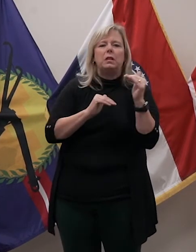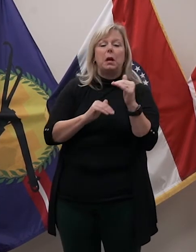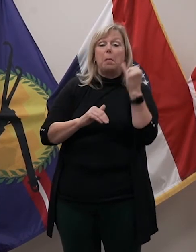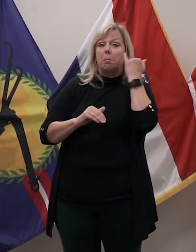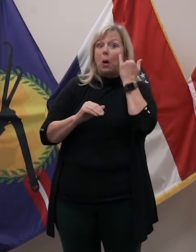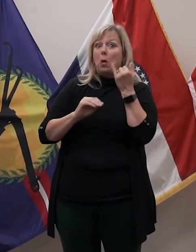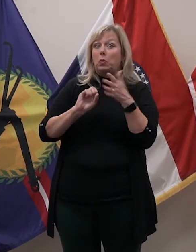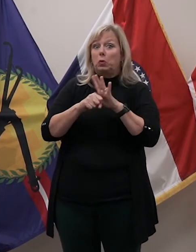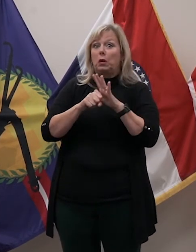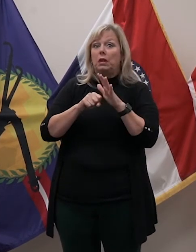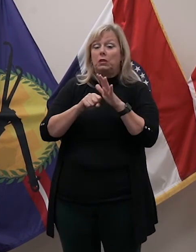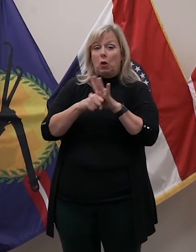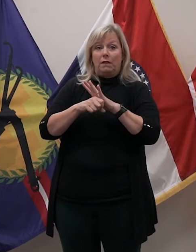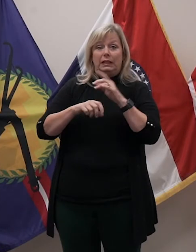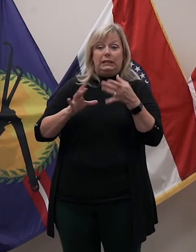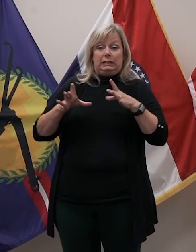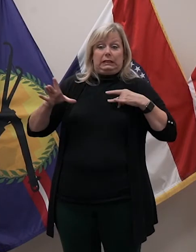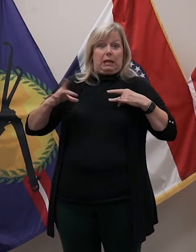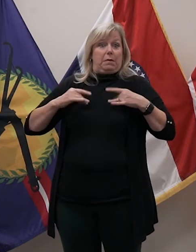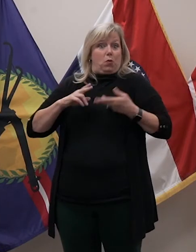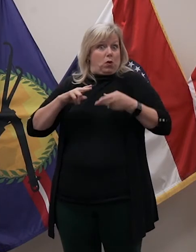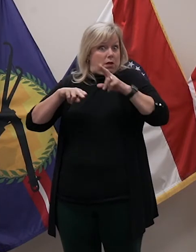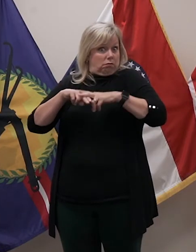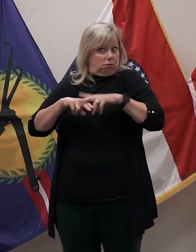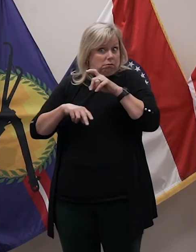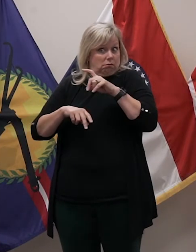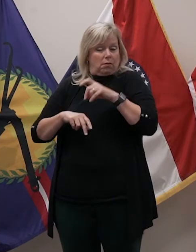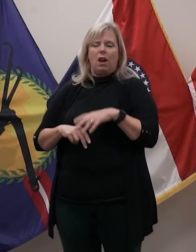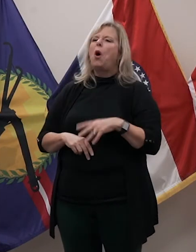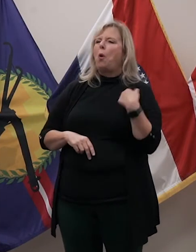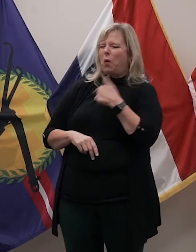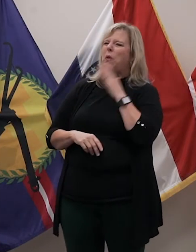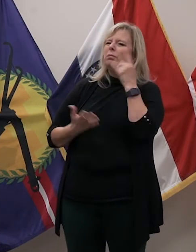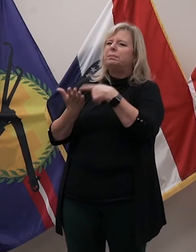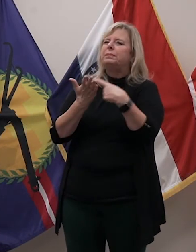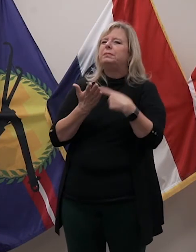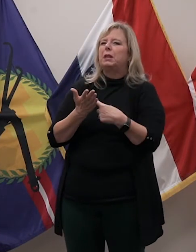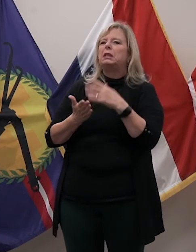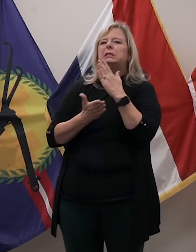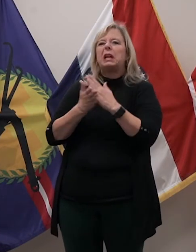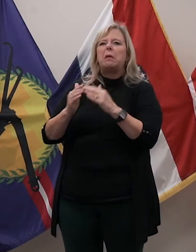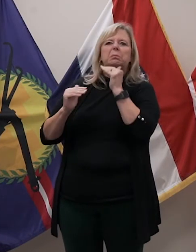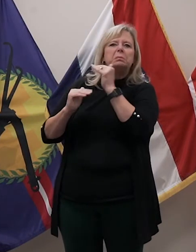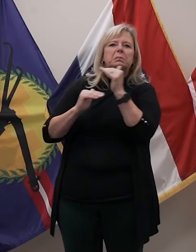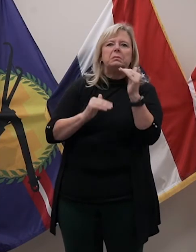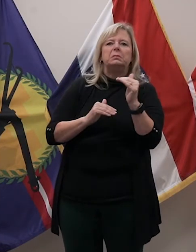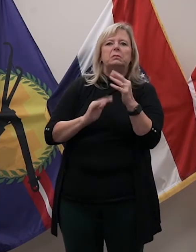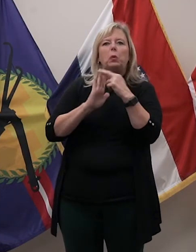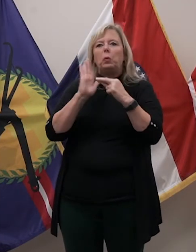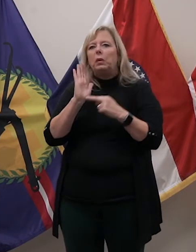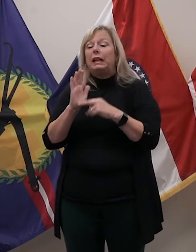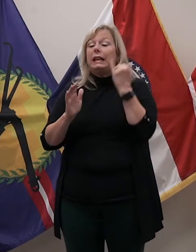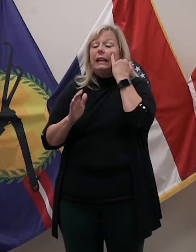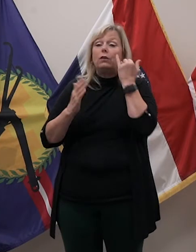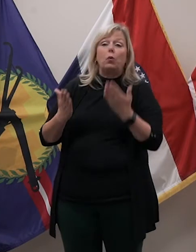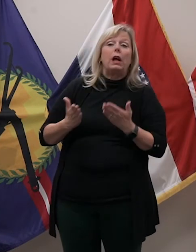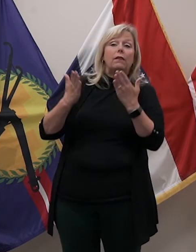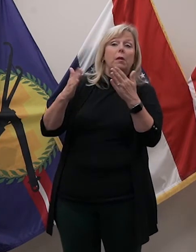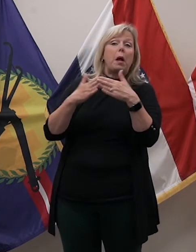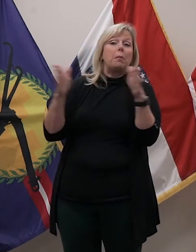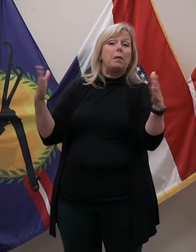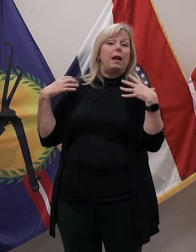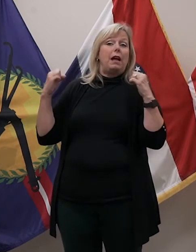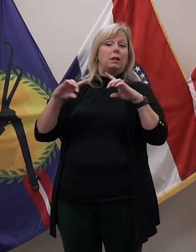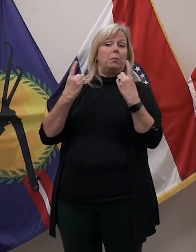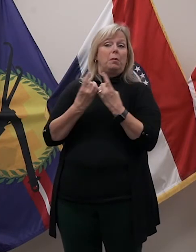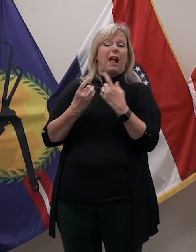cases continue to rise like they are? Well, we will certainly talk about restrictions if that's the recommendation of our public health